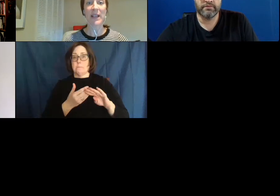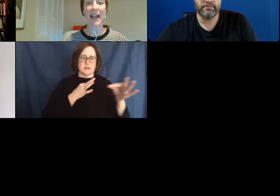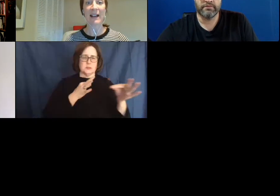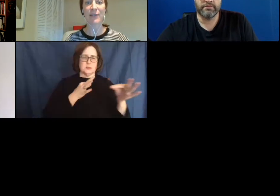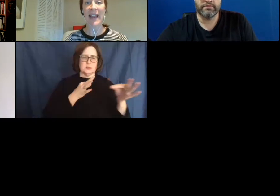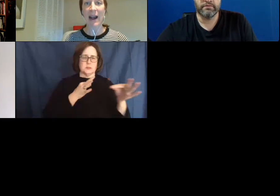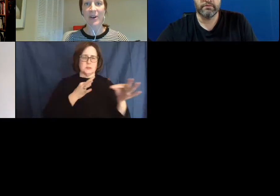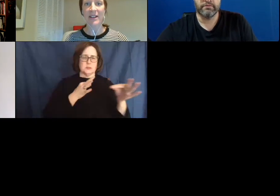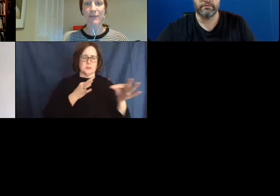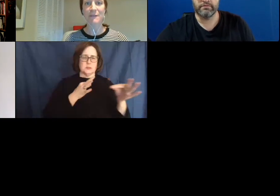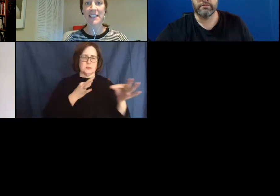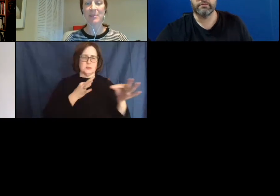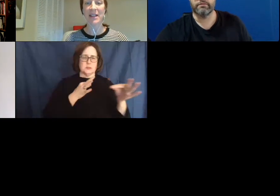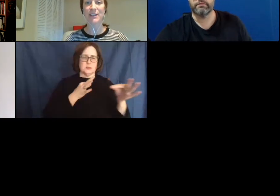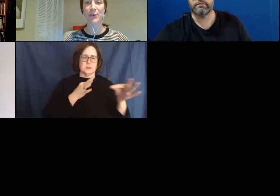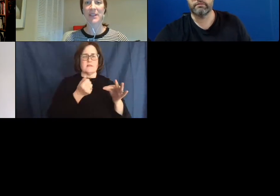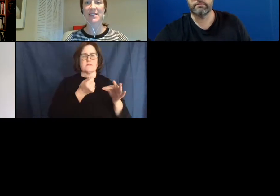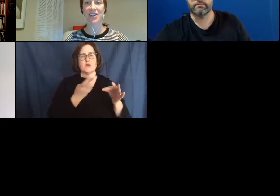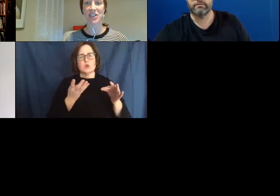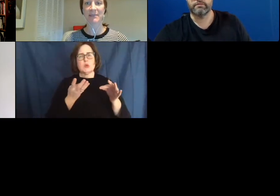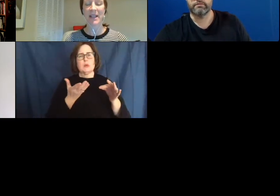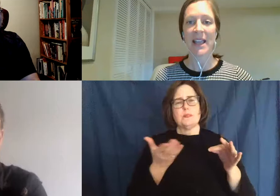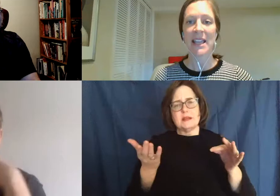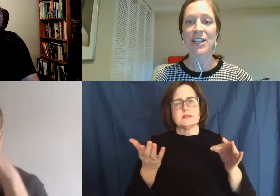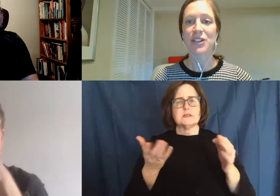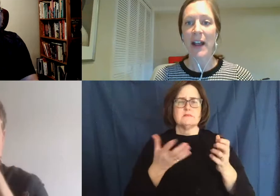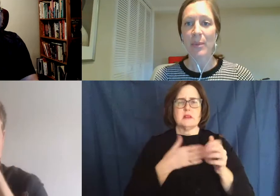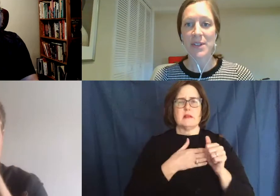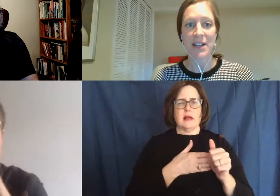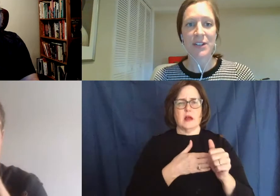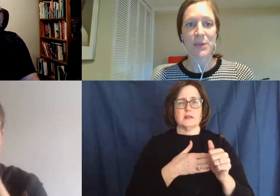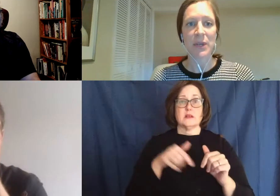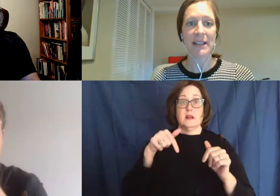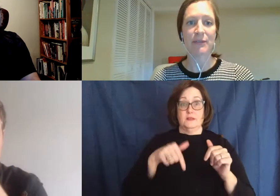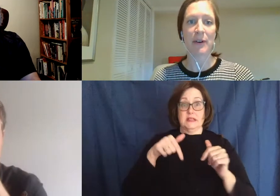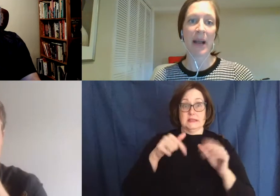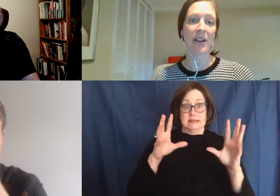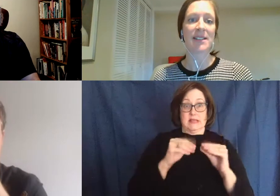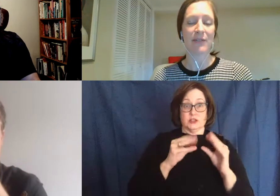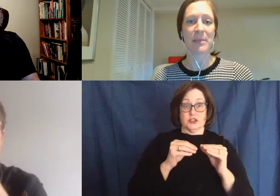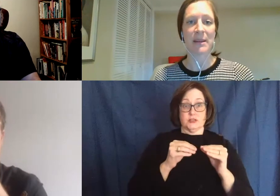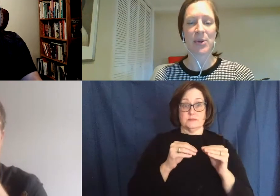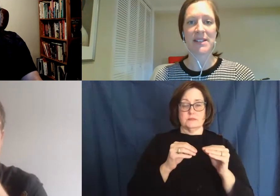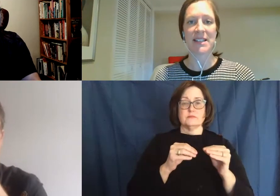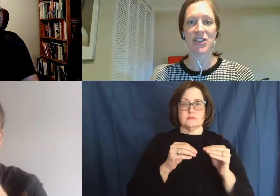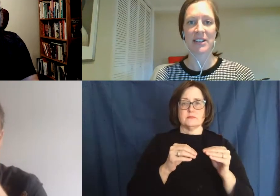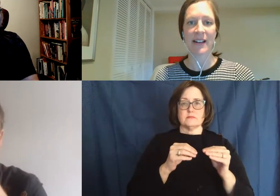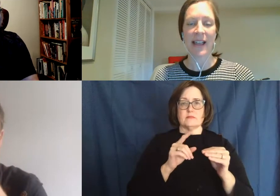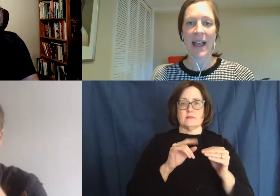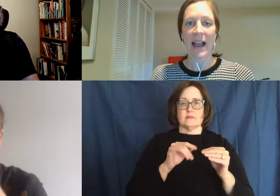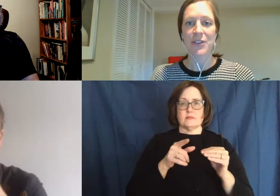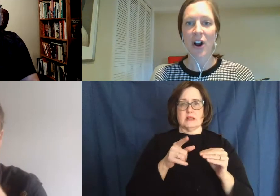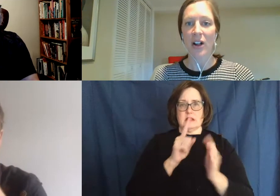First, we have an hour and 15 minutes for this session. Each of our presenters will give about a 7-minute